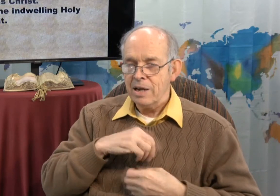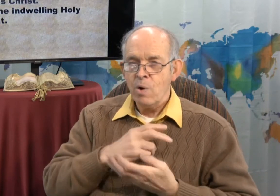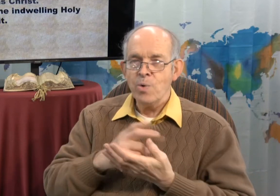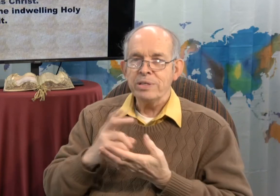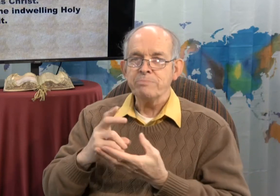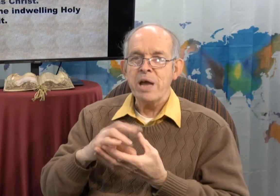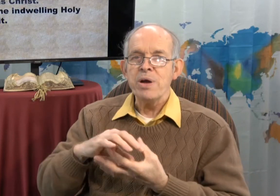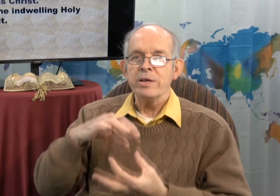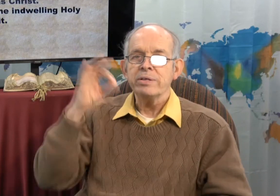Holy Spirit.